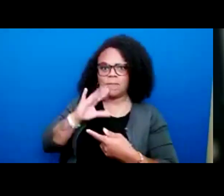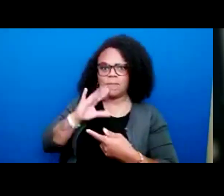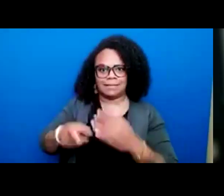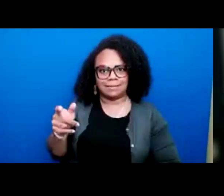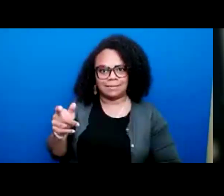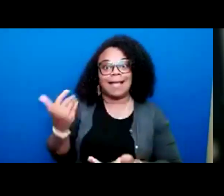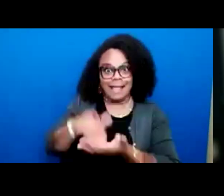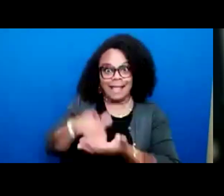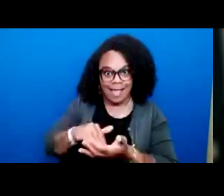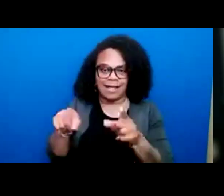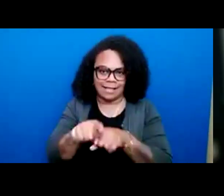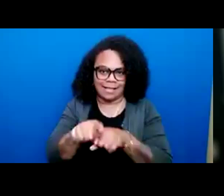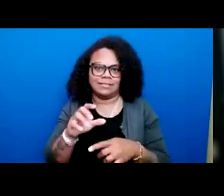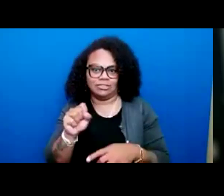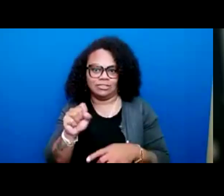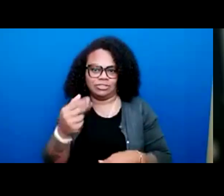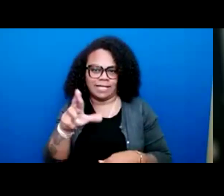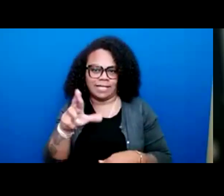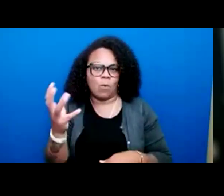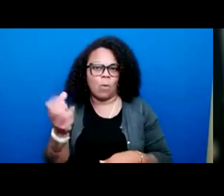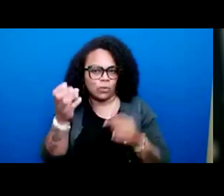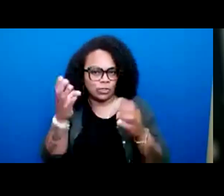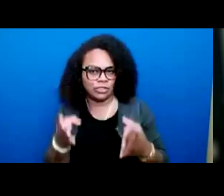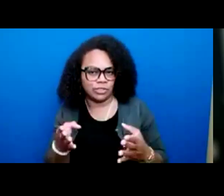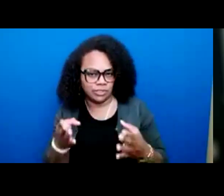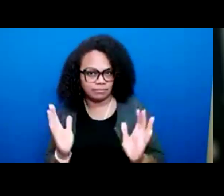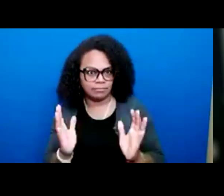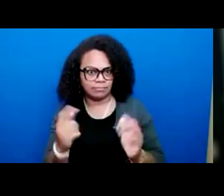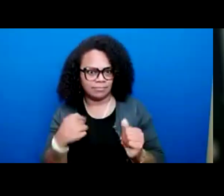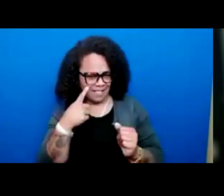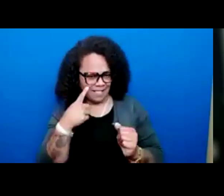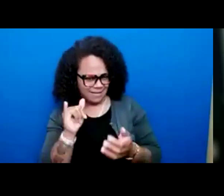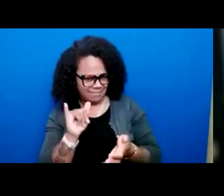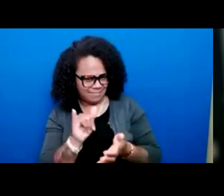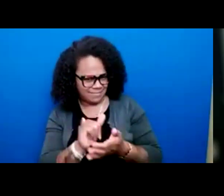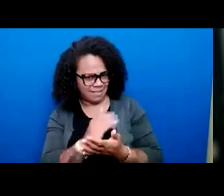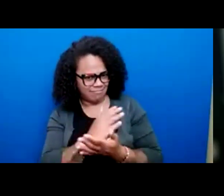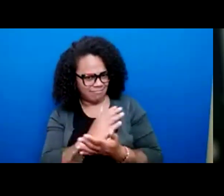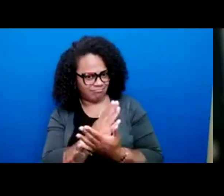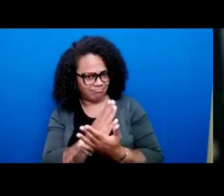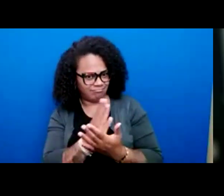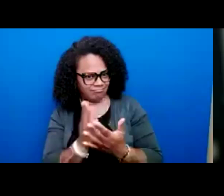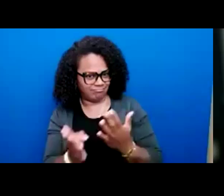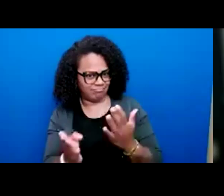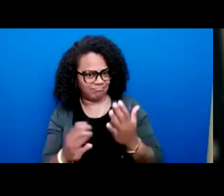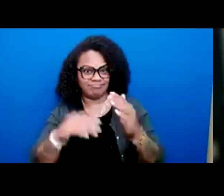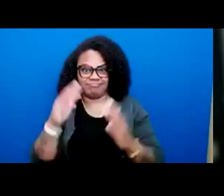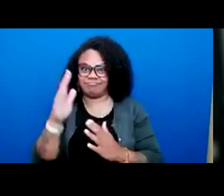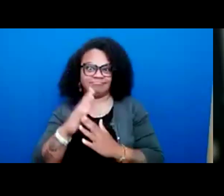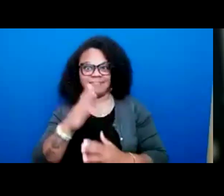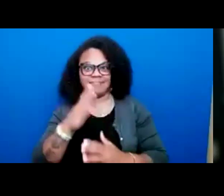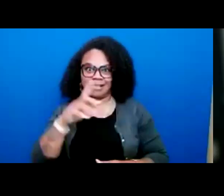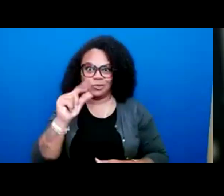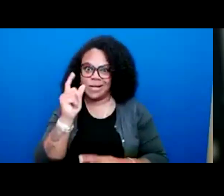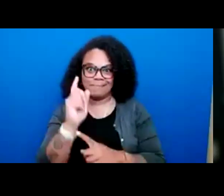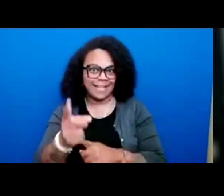level. So I think that probably gets me right about to my 20 minutes of my portion of